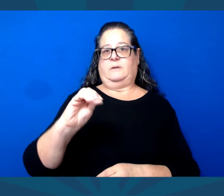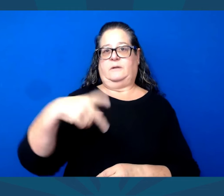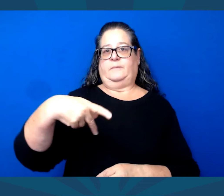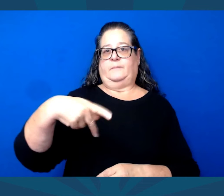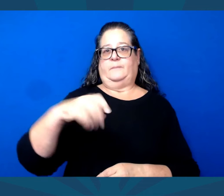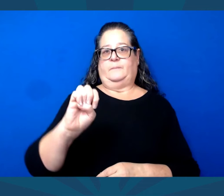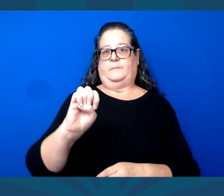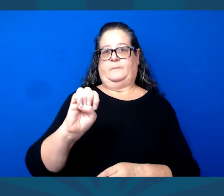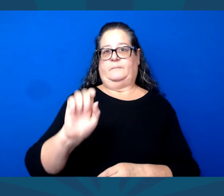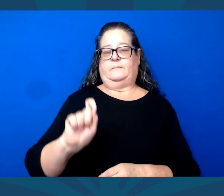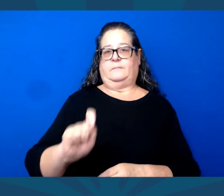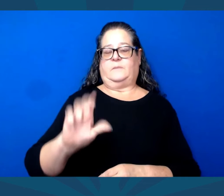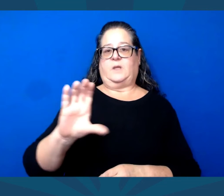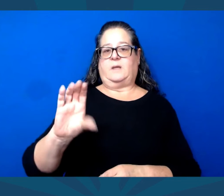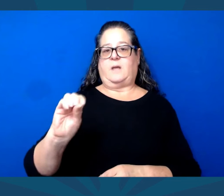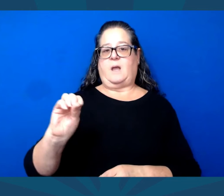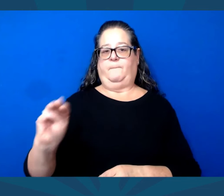www.tjshope.com.